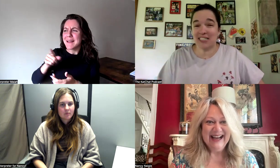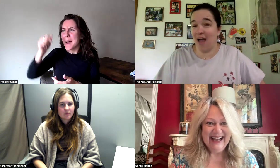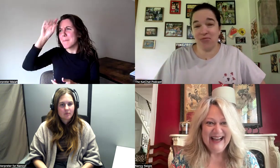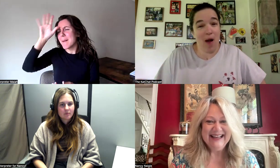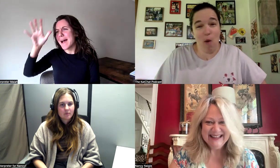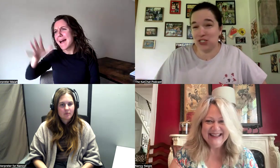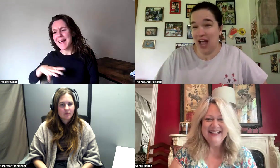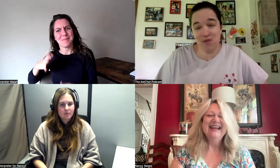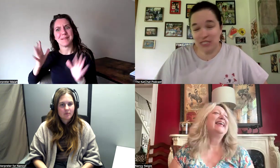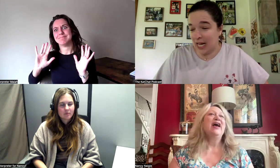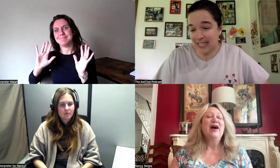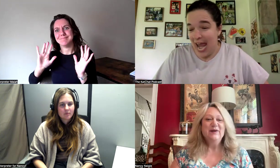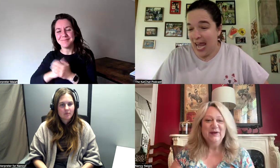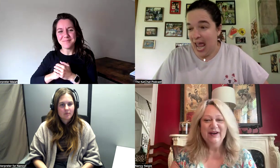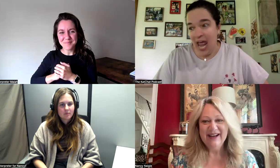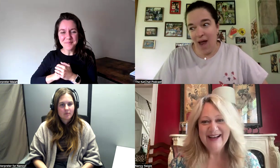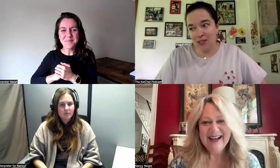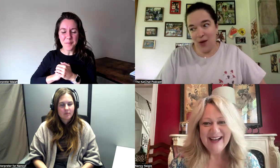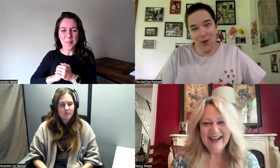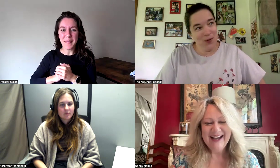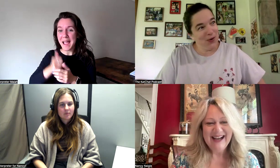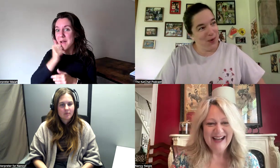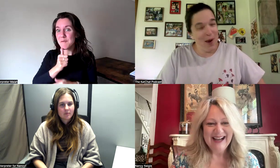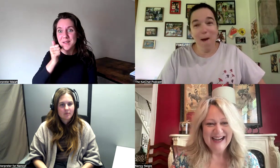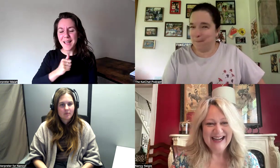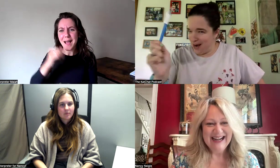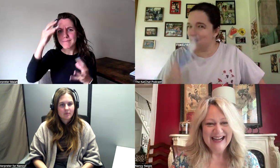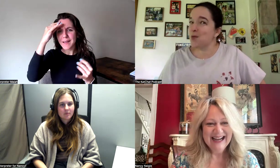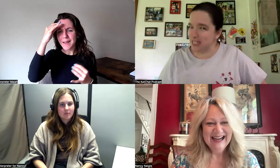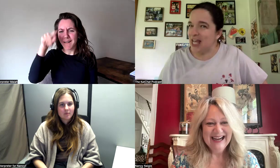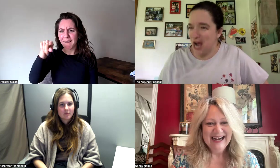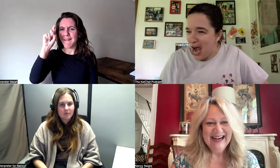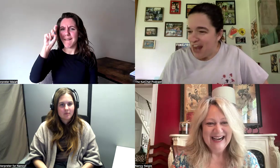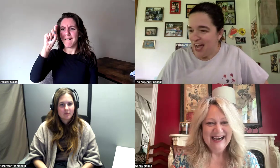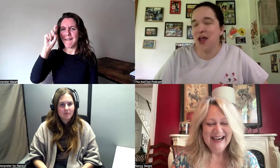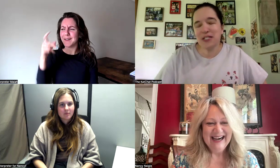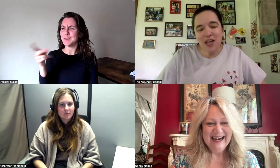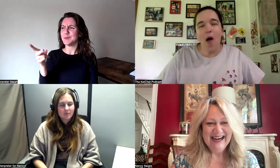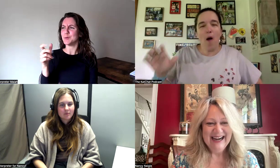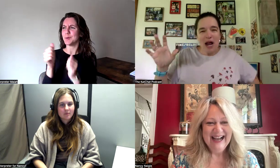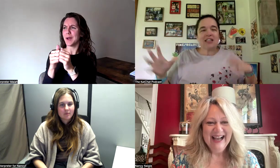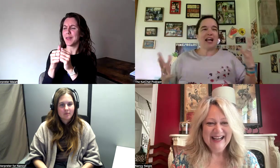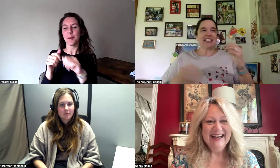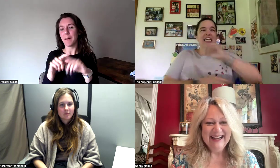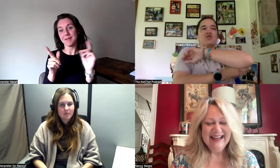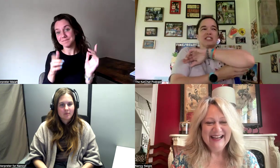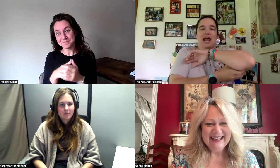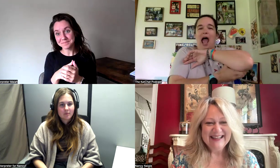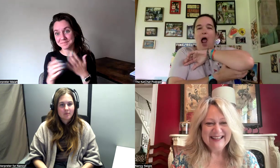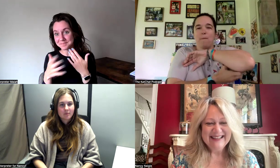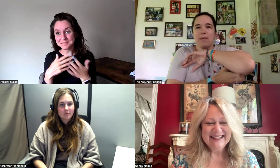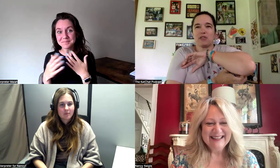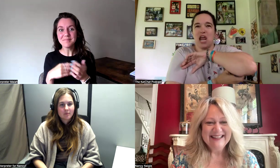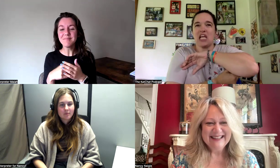know. ask myself that question every single day. I was like, but you did good. So it's